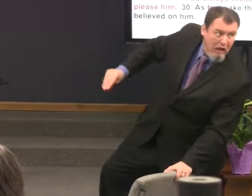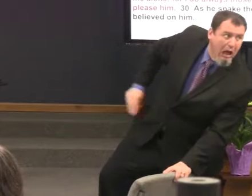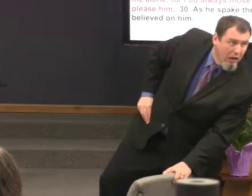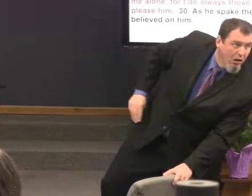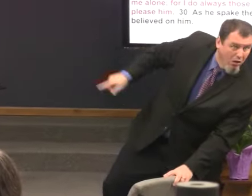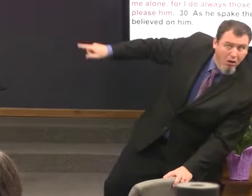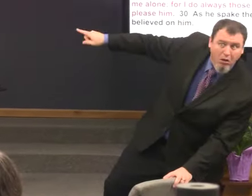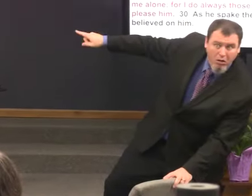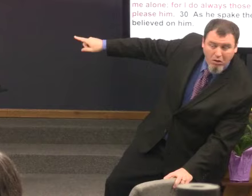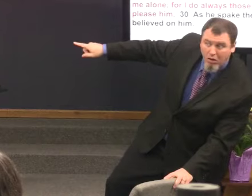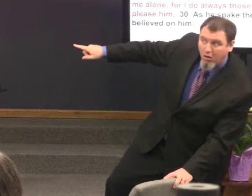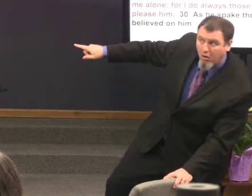this is the Messiah.